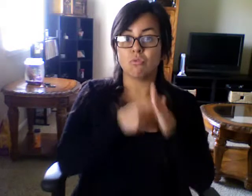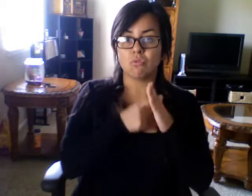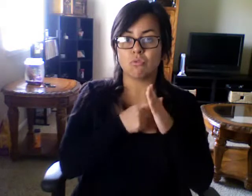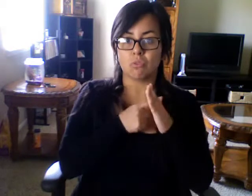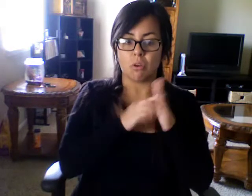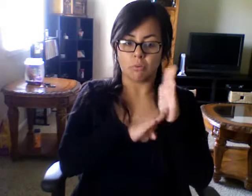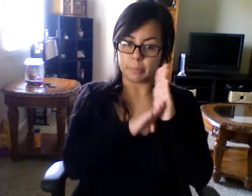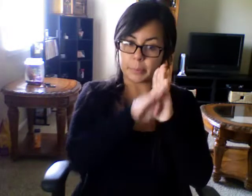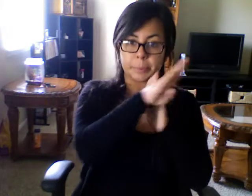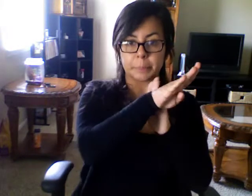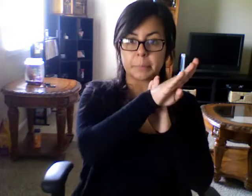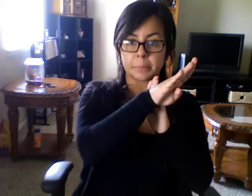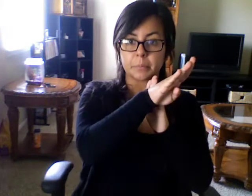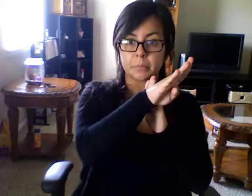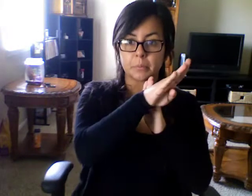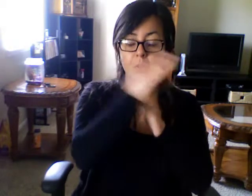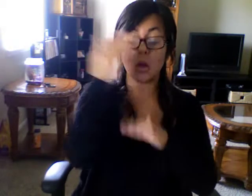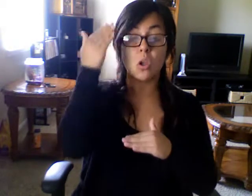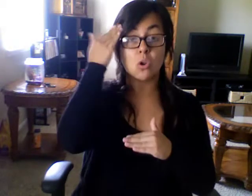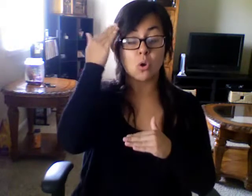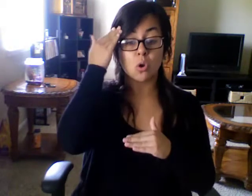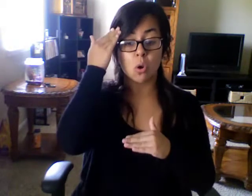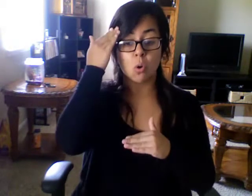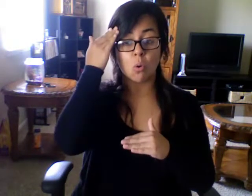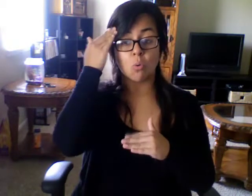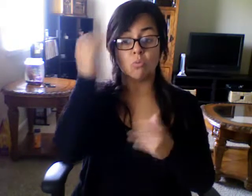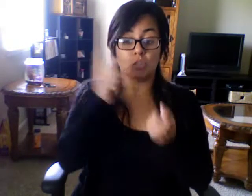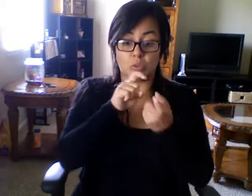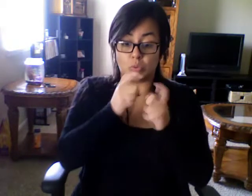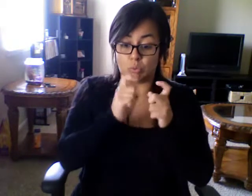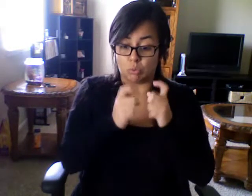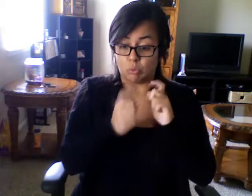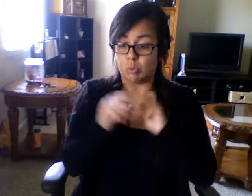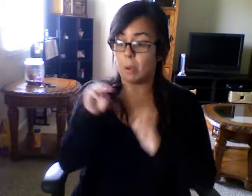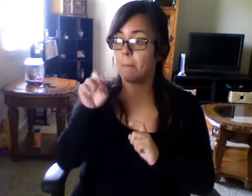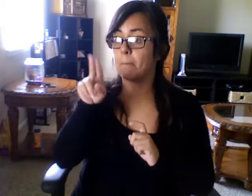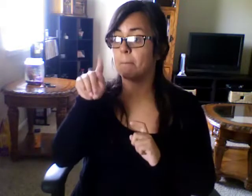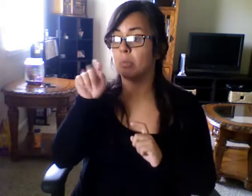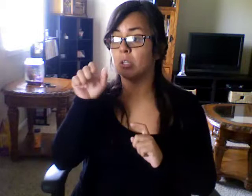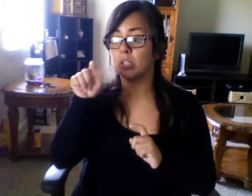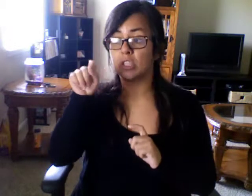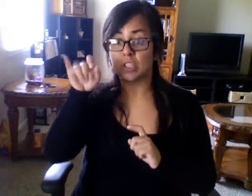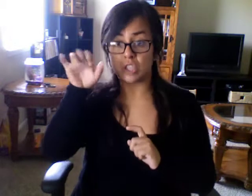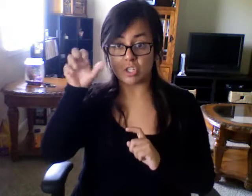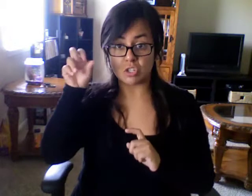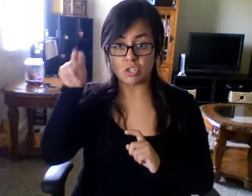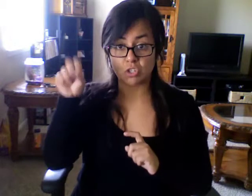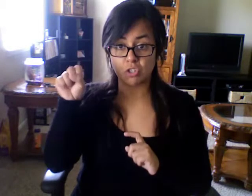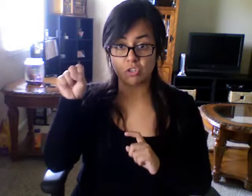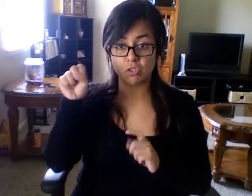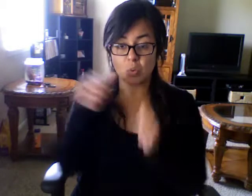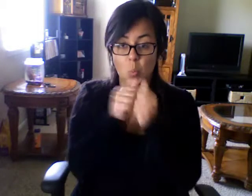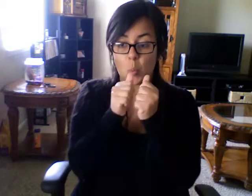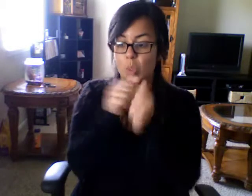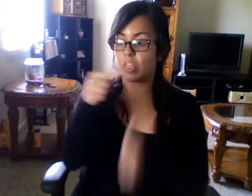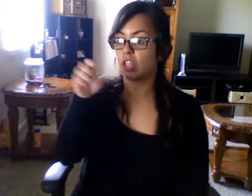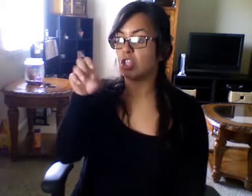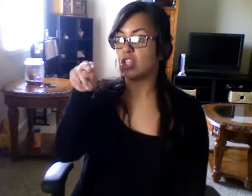mutations affecting more than 10,000 genes, and that there are 500 of these genes that are bona fide drivers, causes